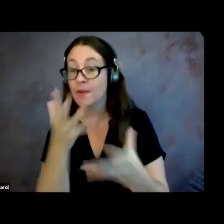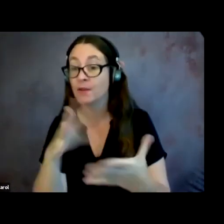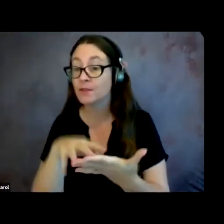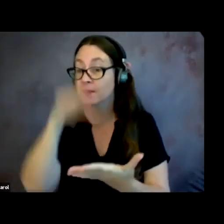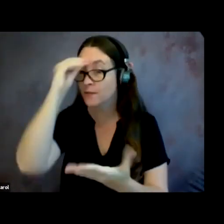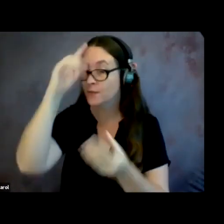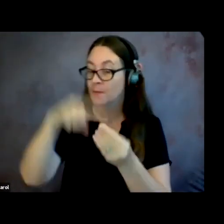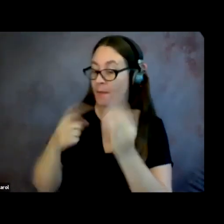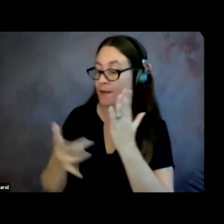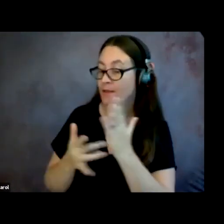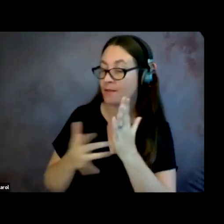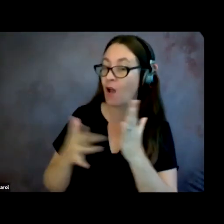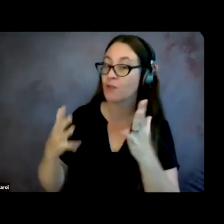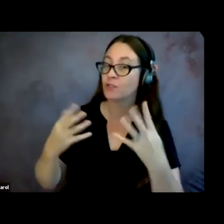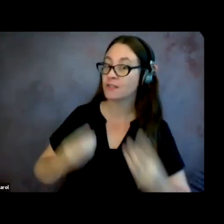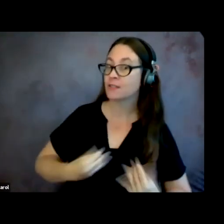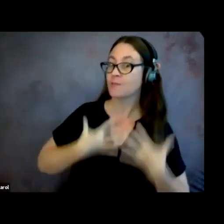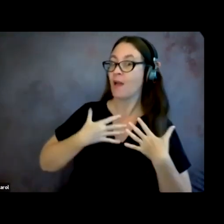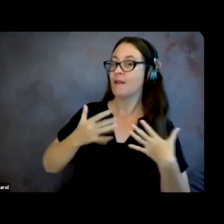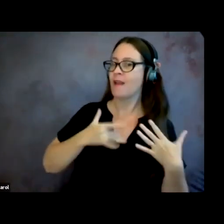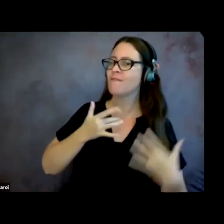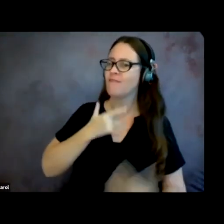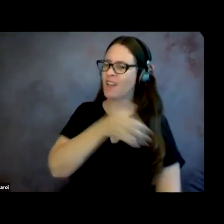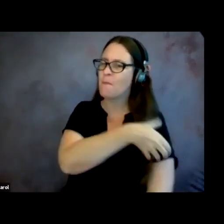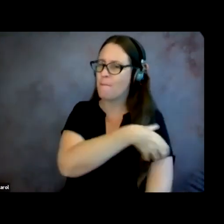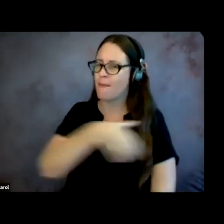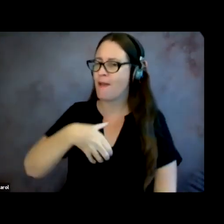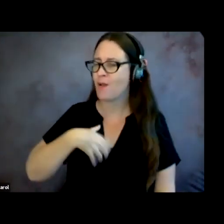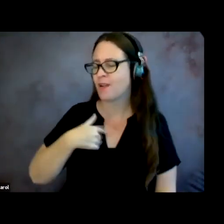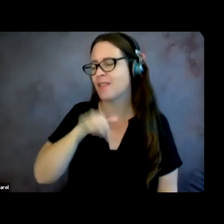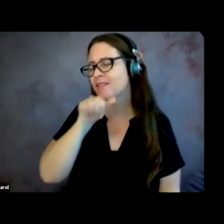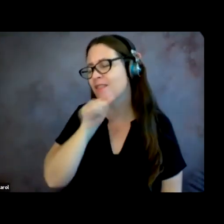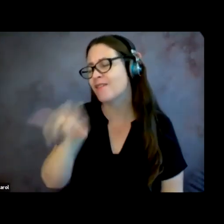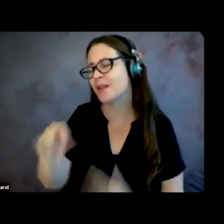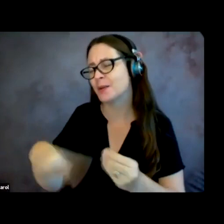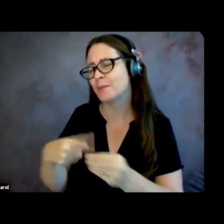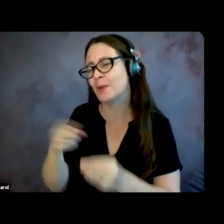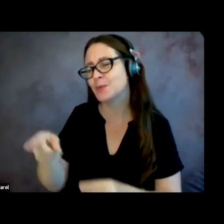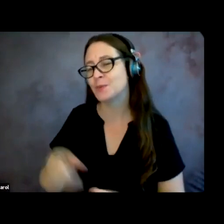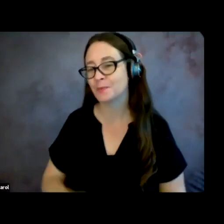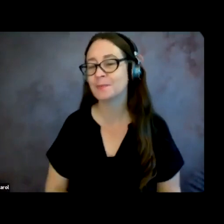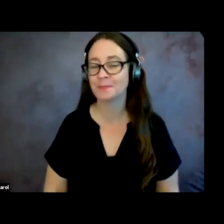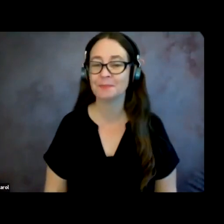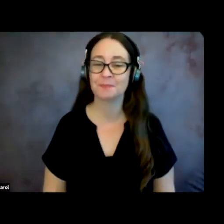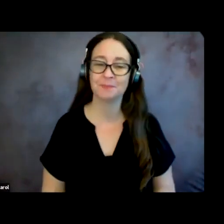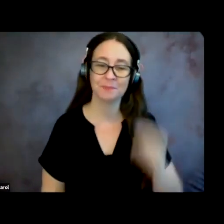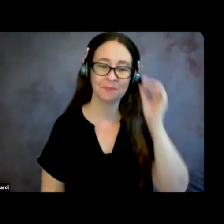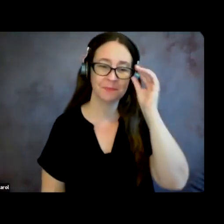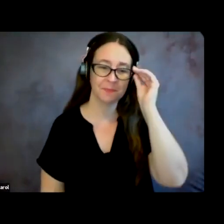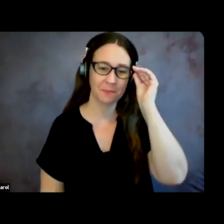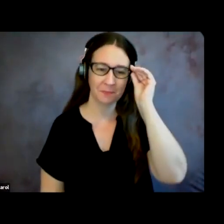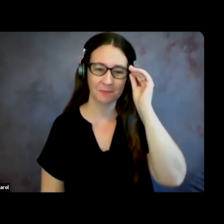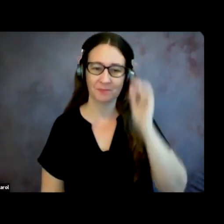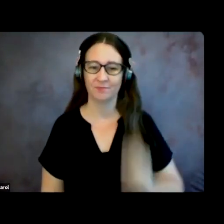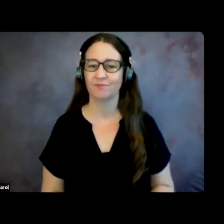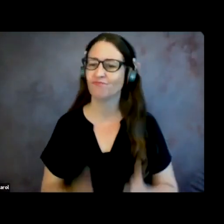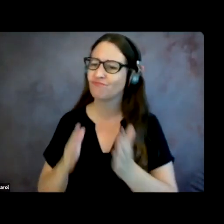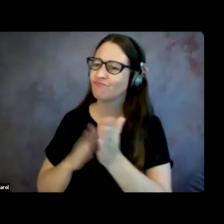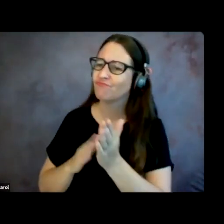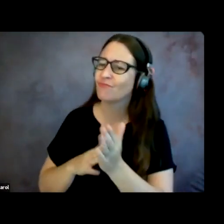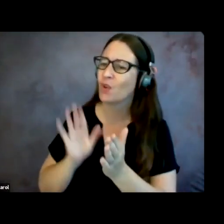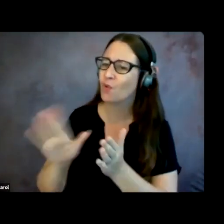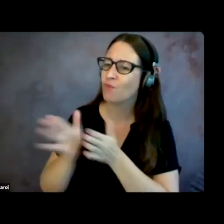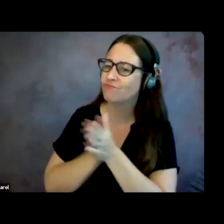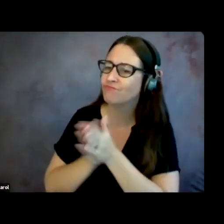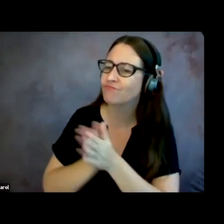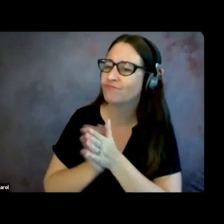feel so empowered. I love that about you. I want to further acknowledge you, Mayela, for your drive, your